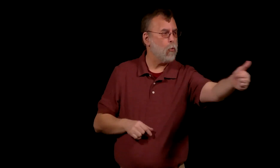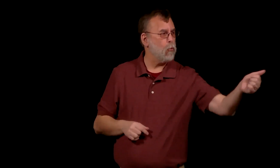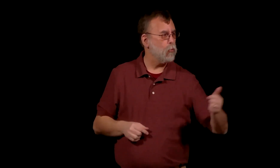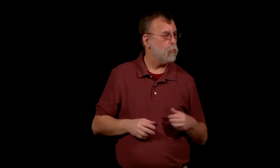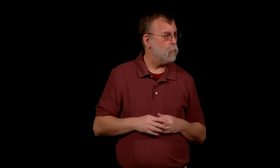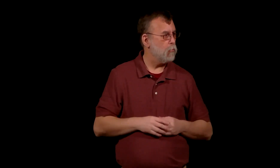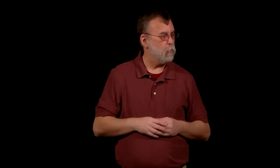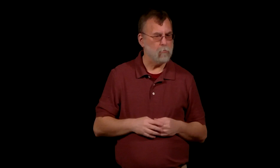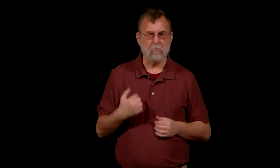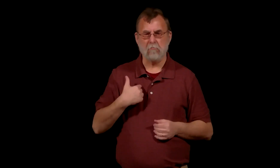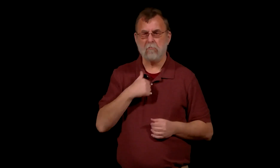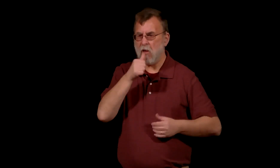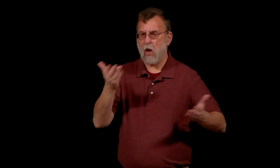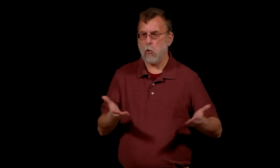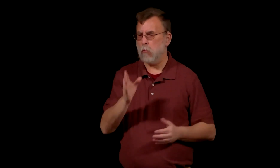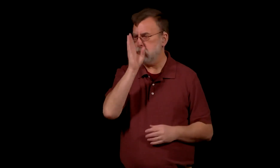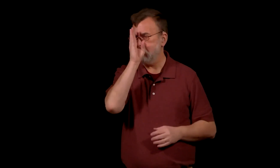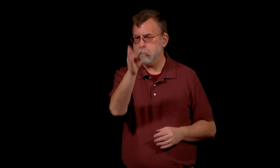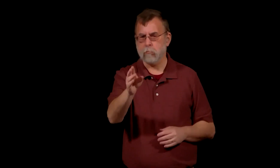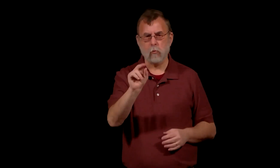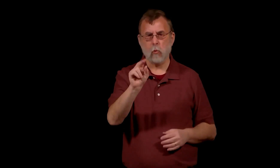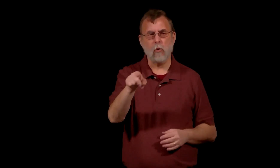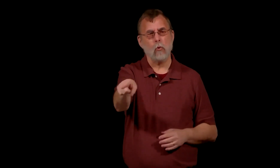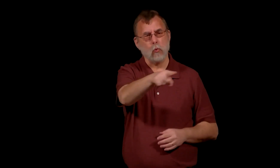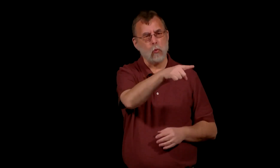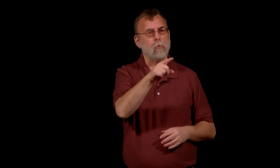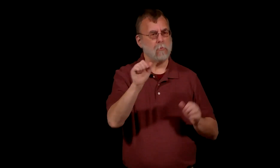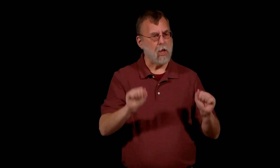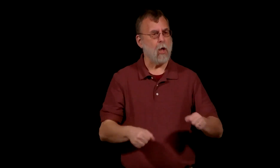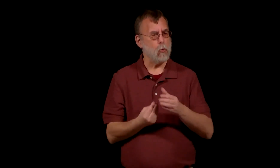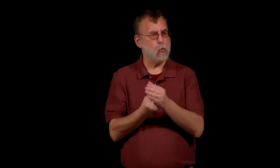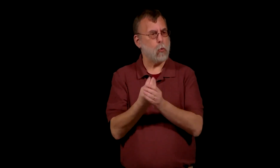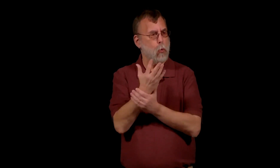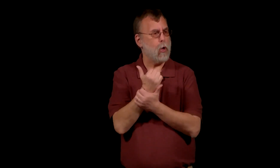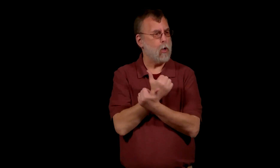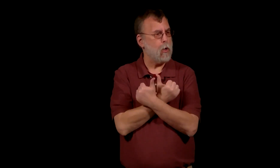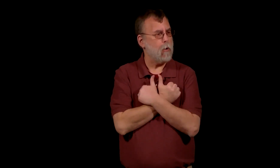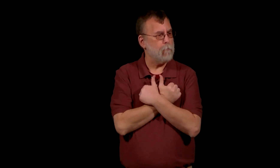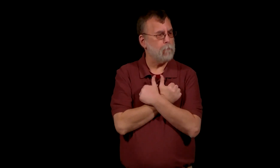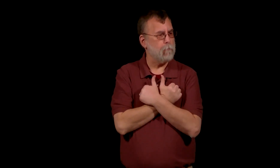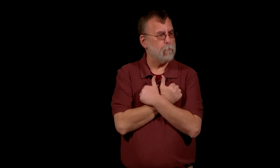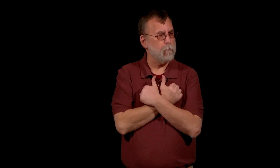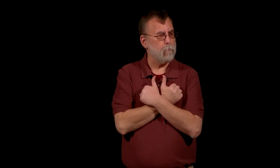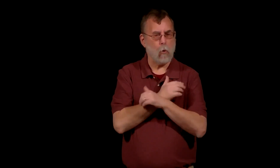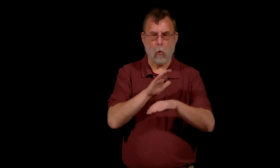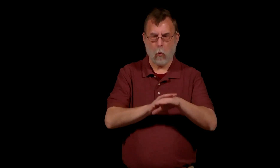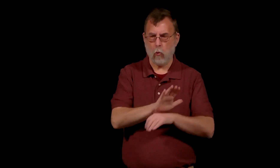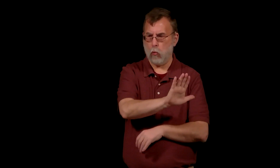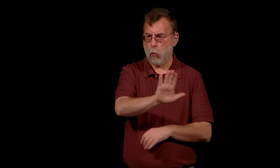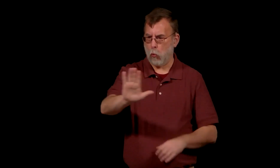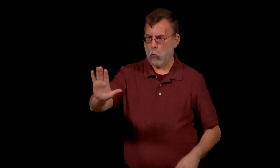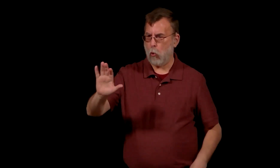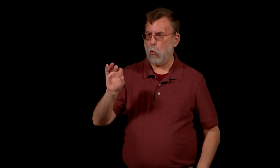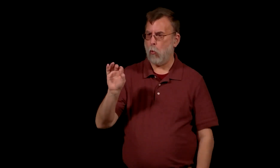Cherish enough? Do we cherish each other enough? I would say no. We can grow in our love and cherish more